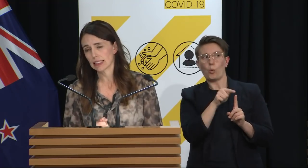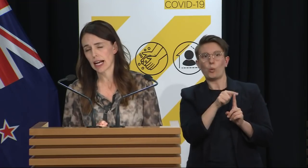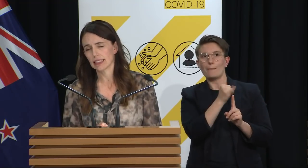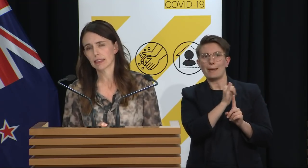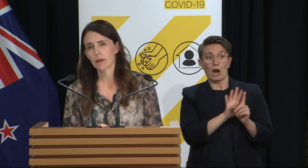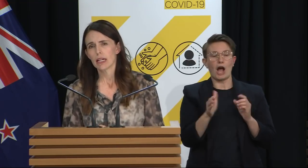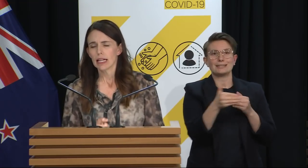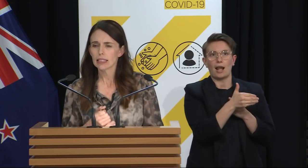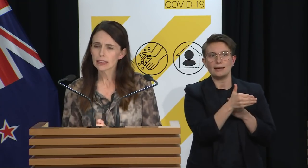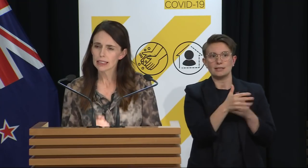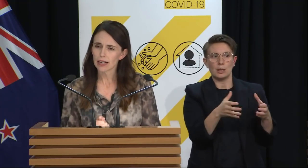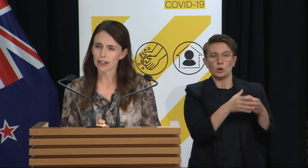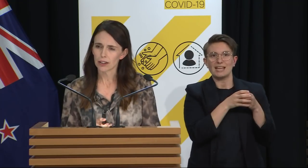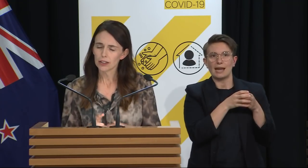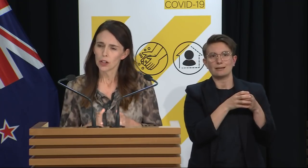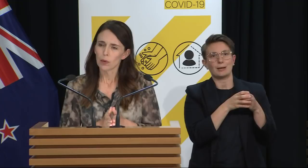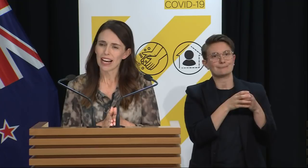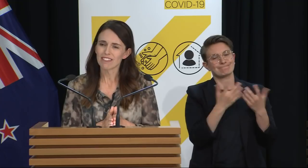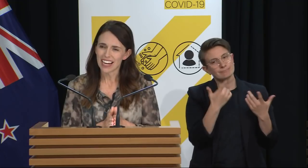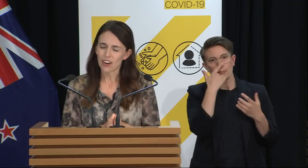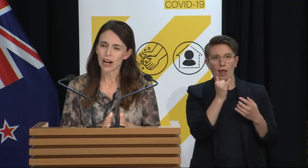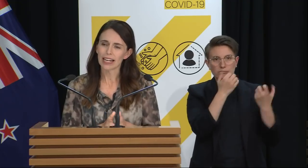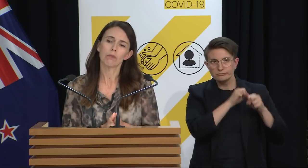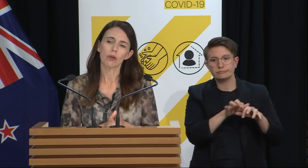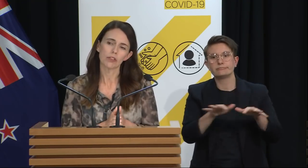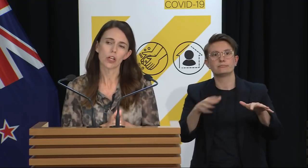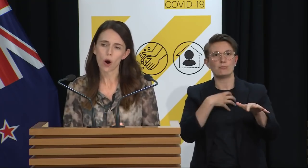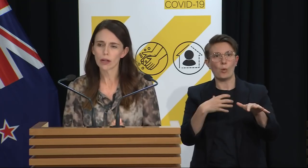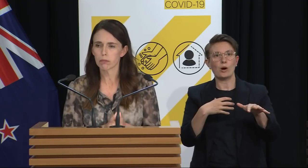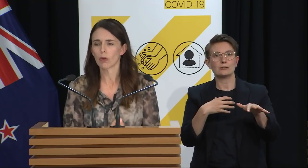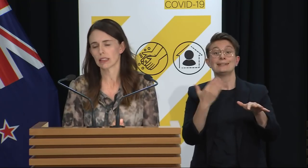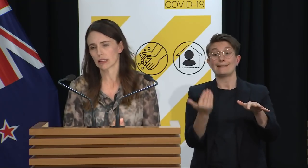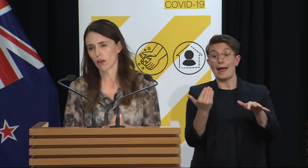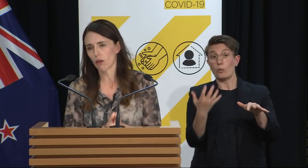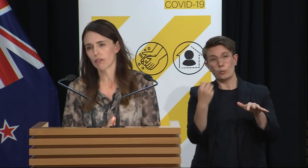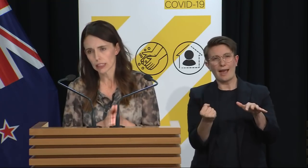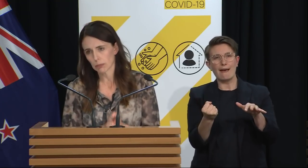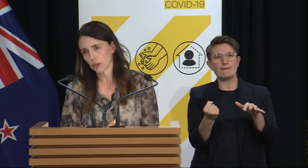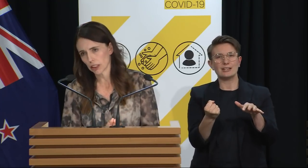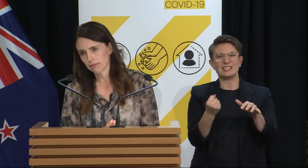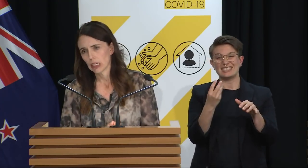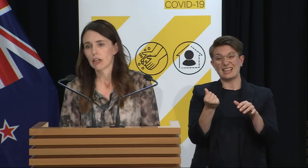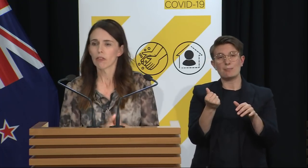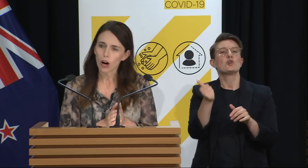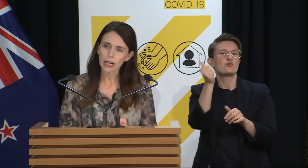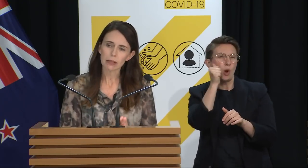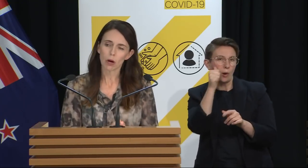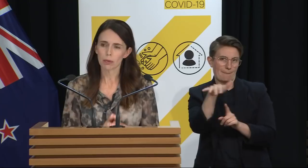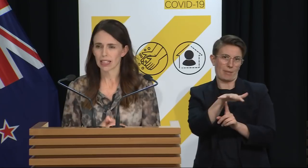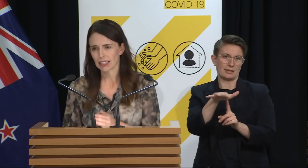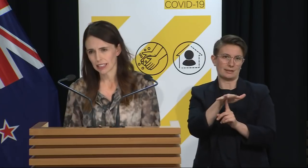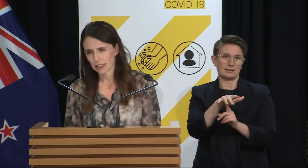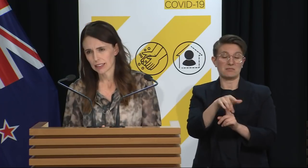and contained. In this scenario, we have now a number of known points of exposure for